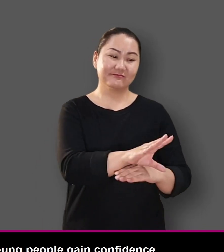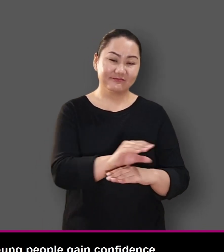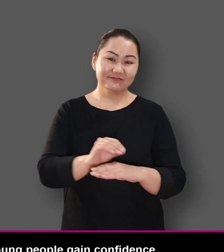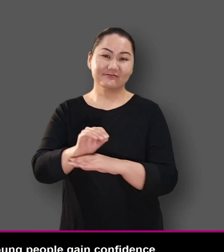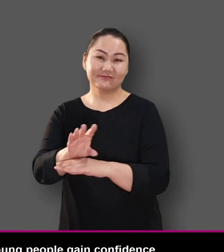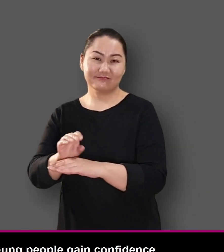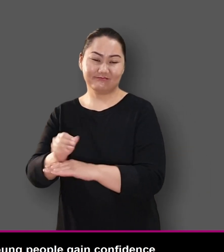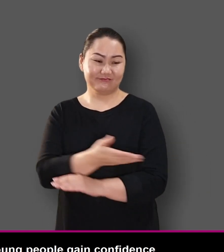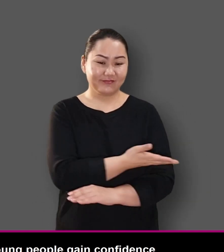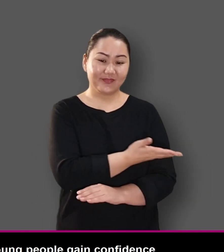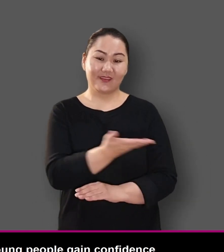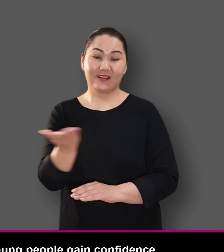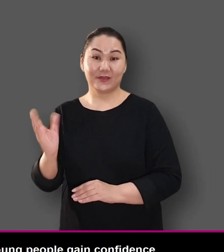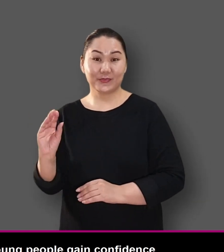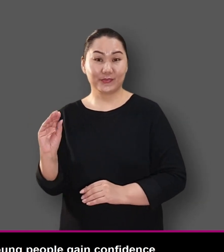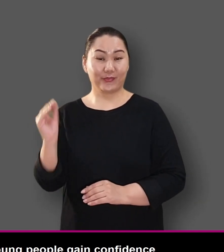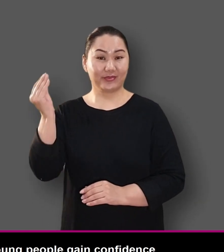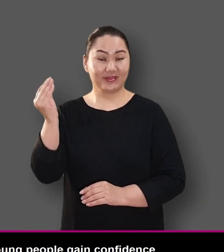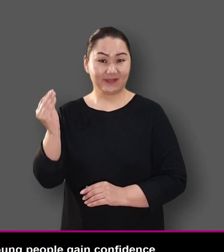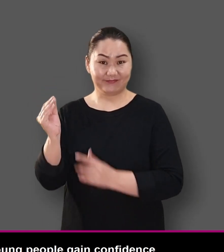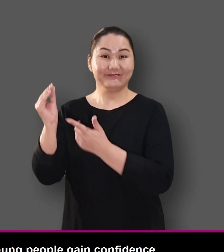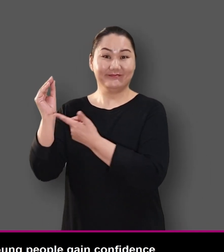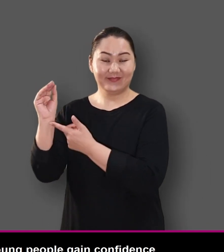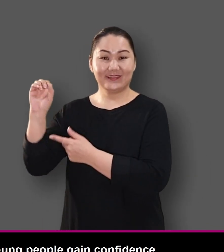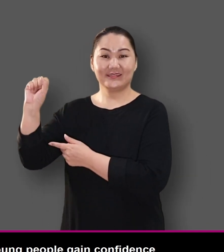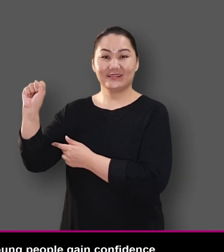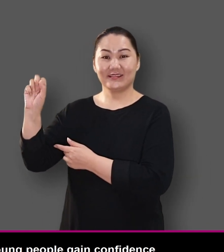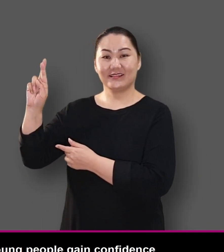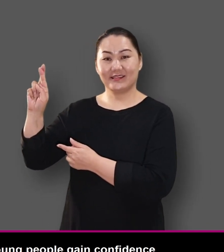focusing on helping young people gain confidence